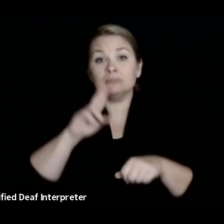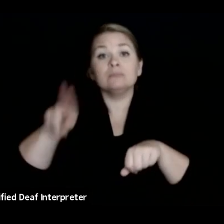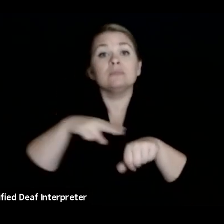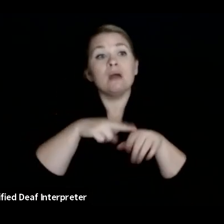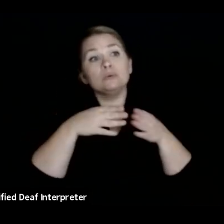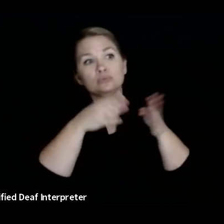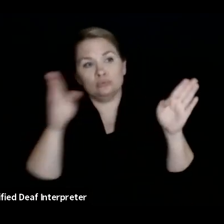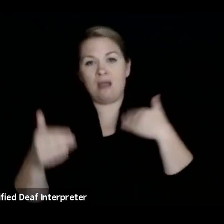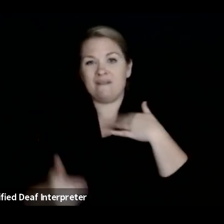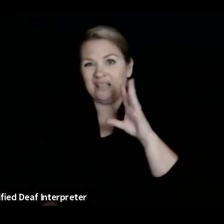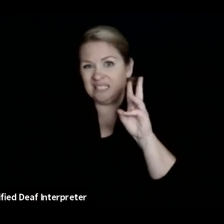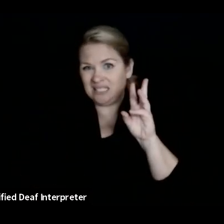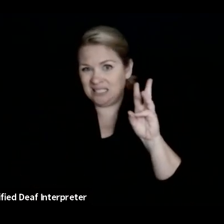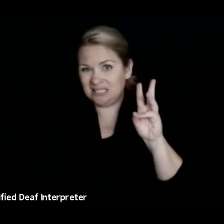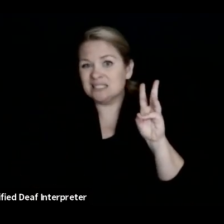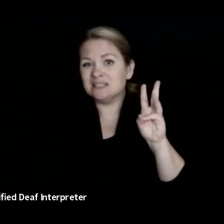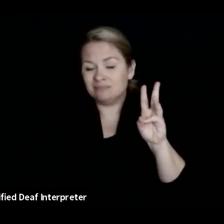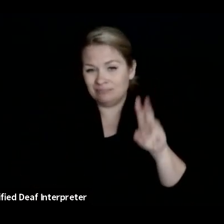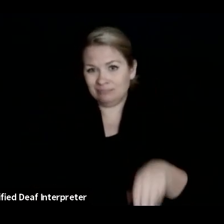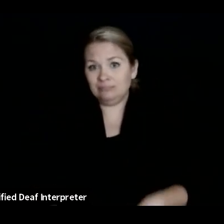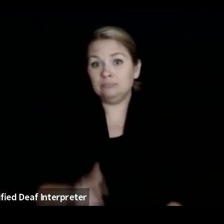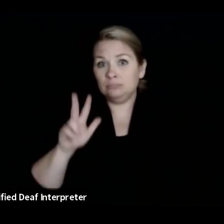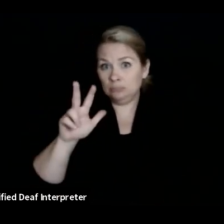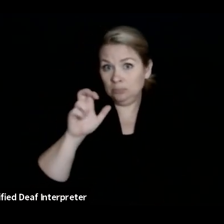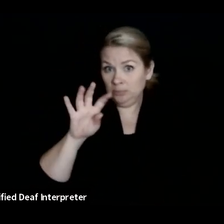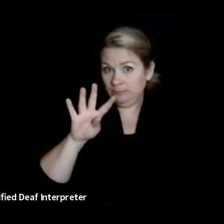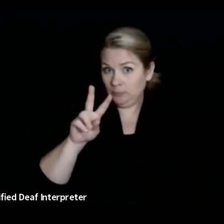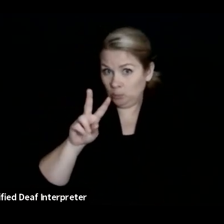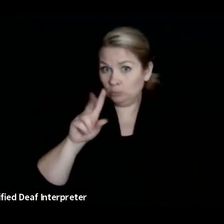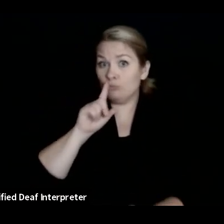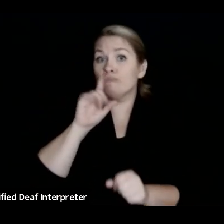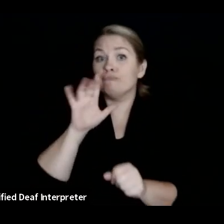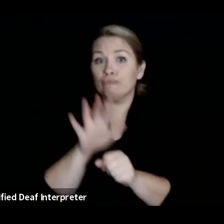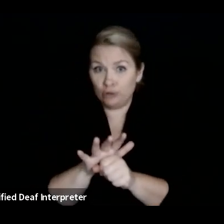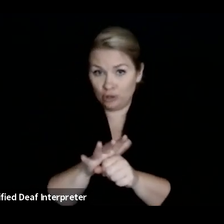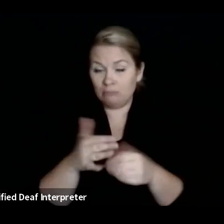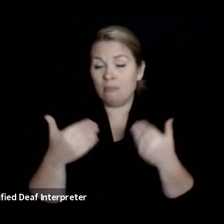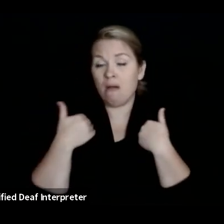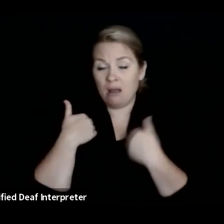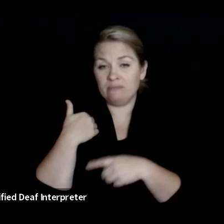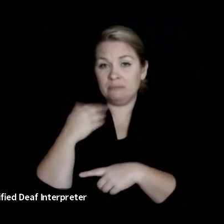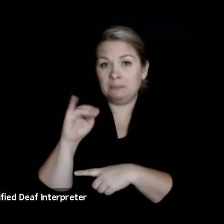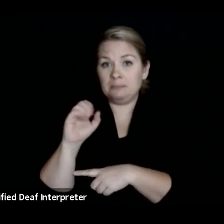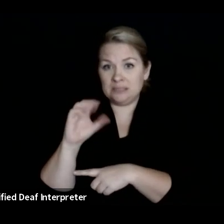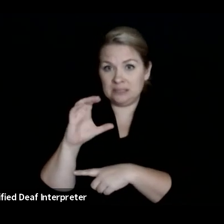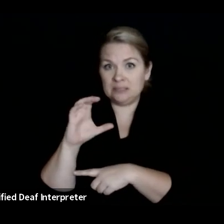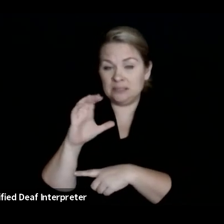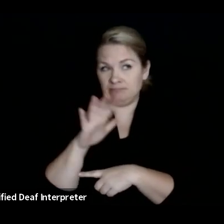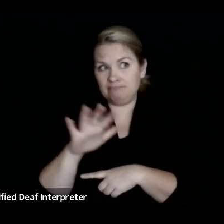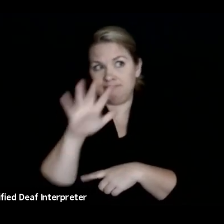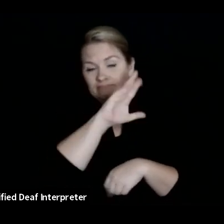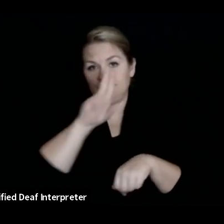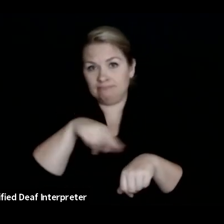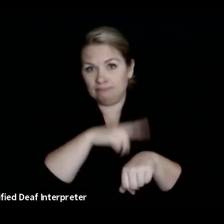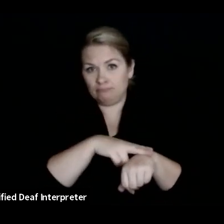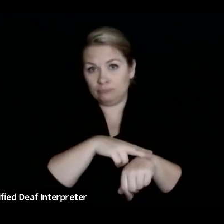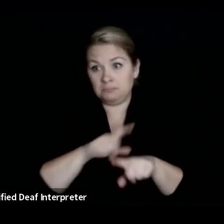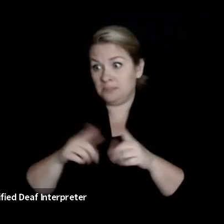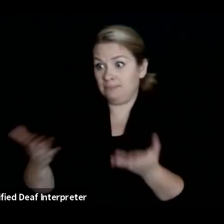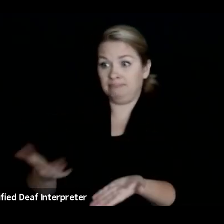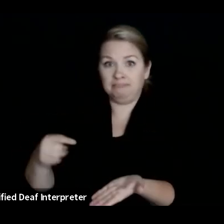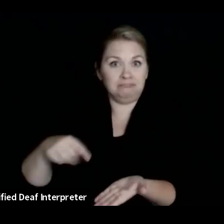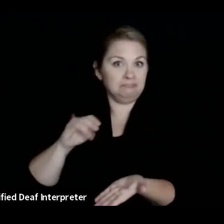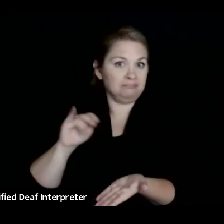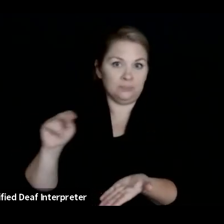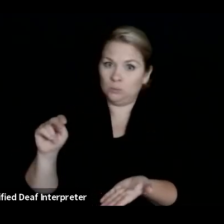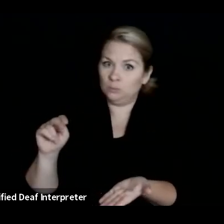cases. And all cases except for 2 have tested positive for SARS-CoV-2, the